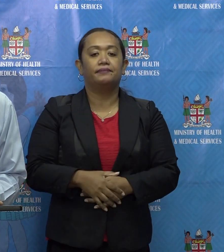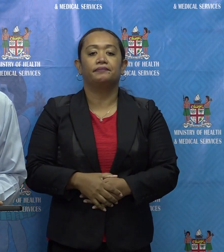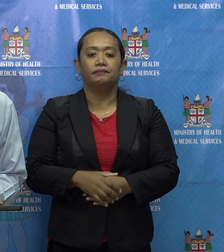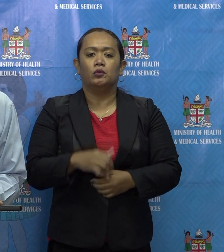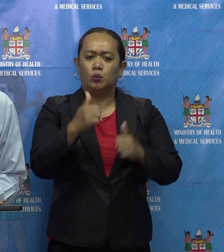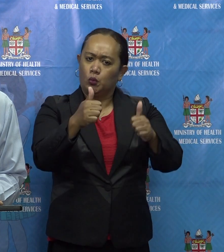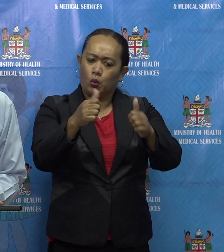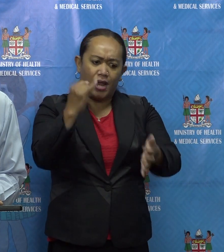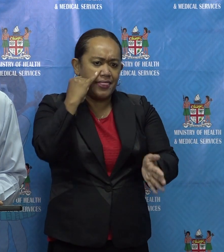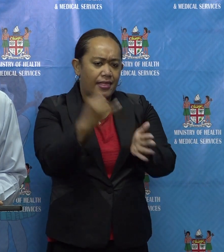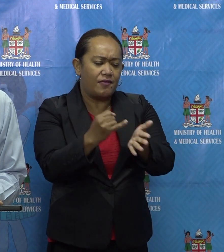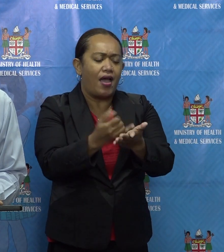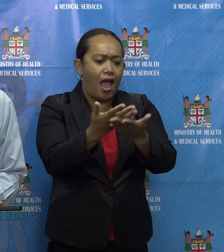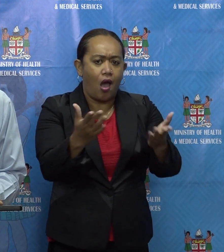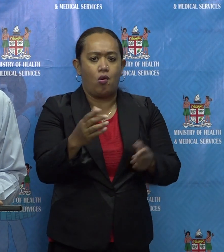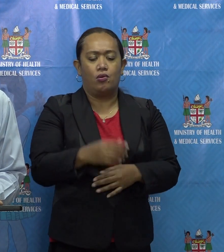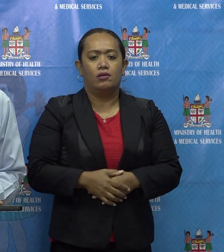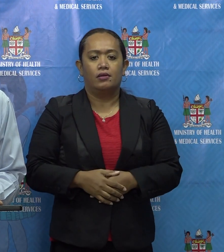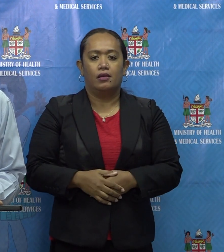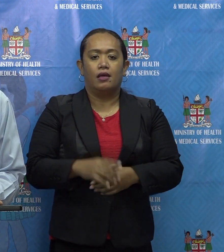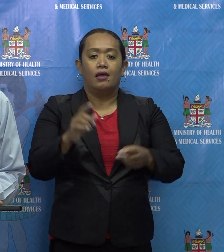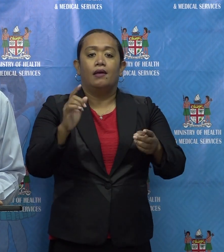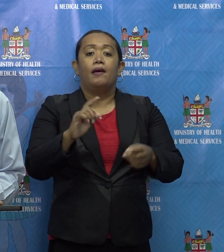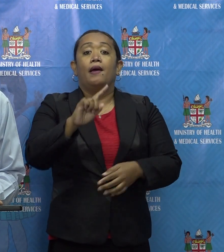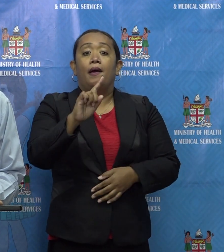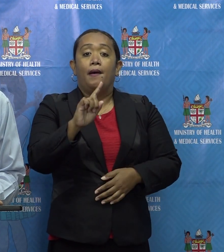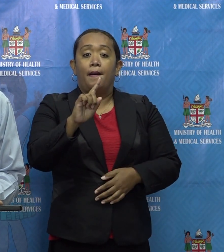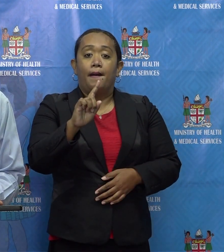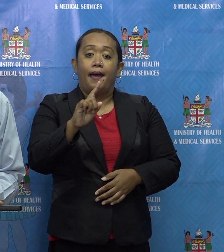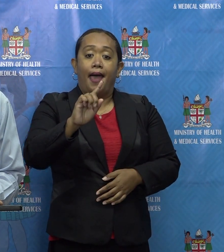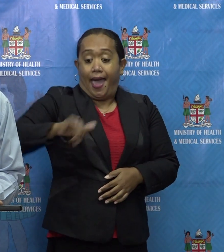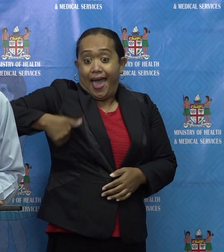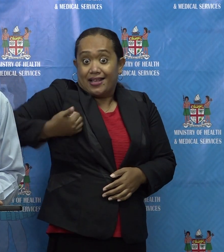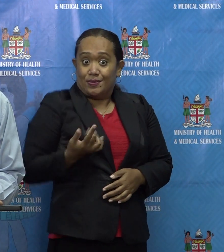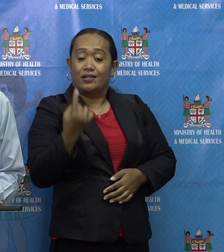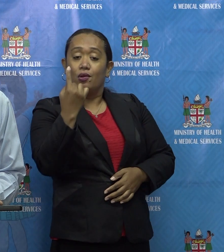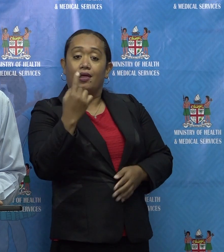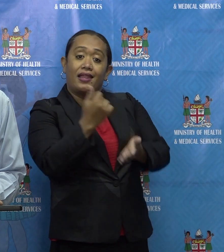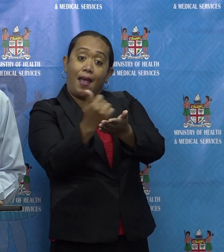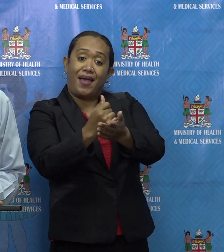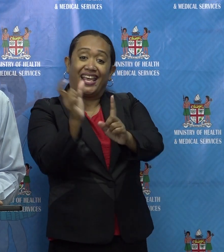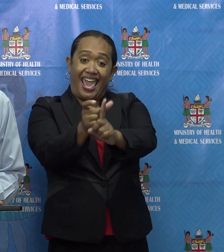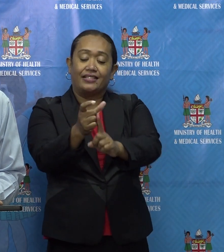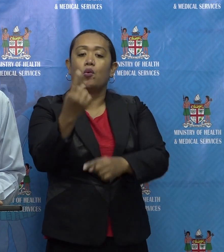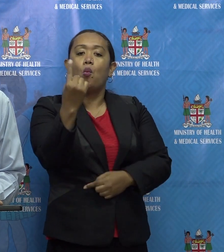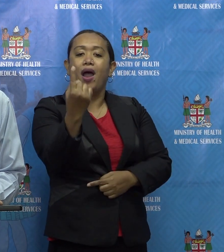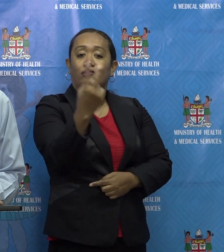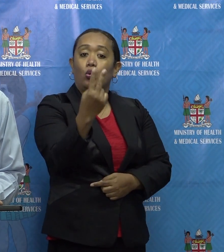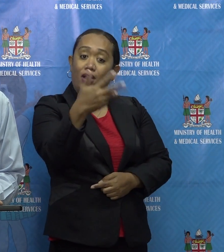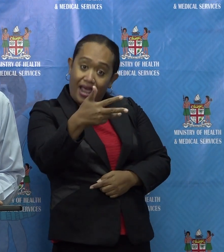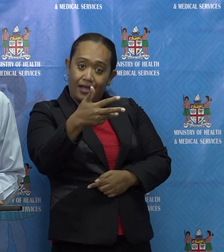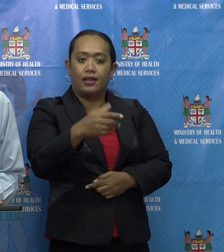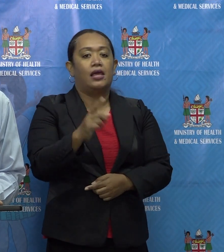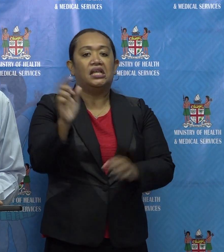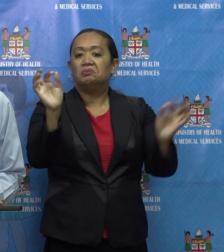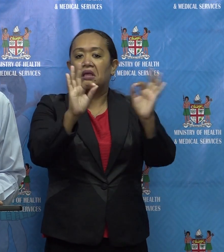contracted. Her husband, who is case number 129, also had Care Fiji installed. Through most part, he did not